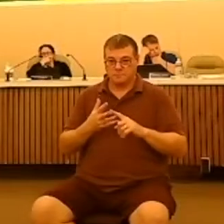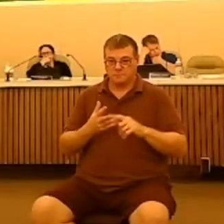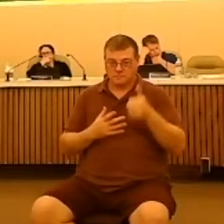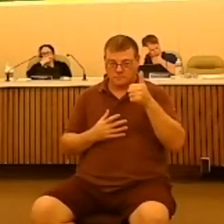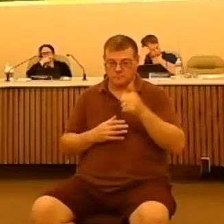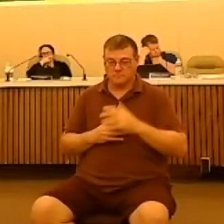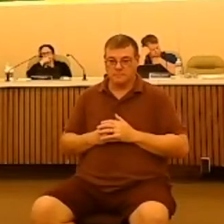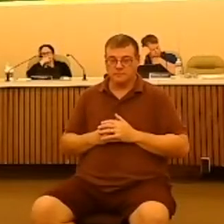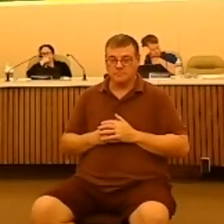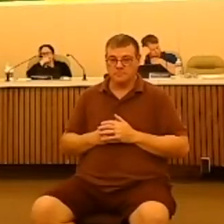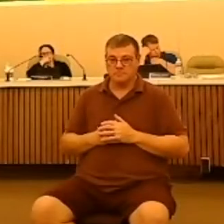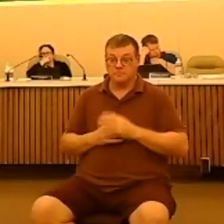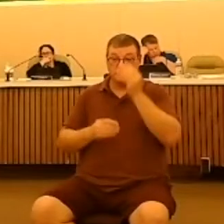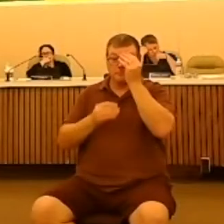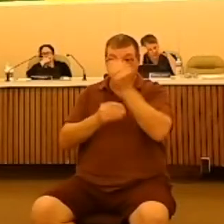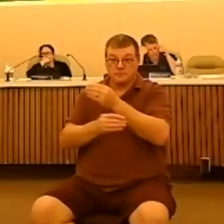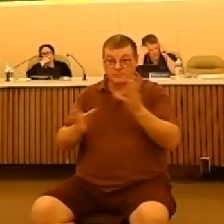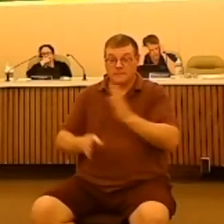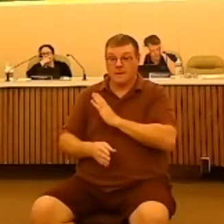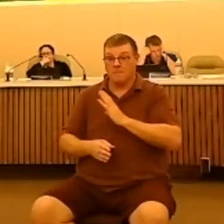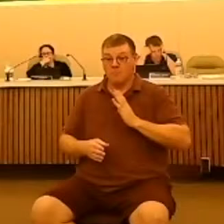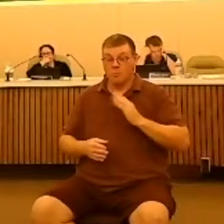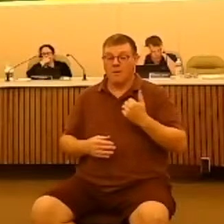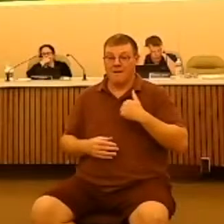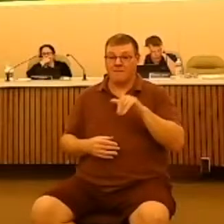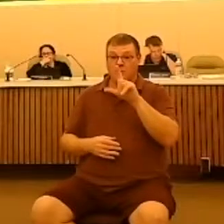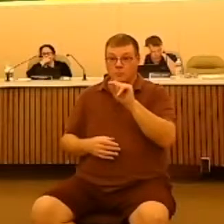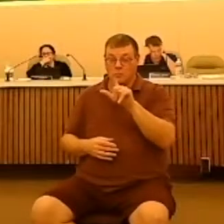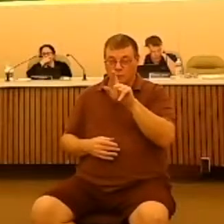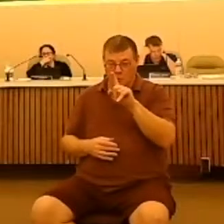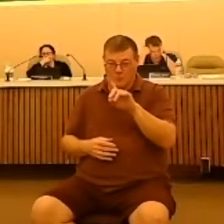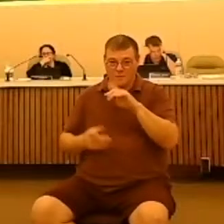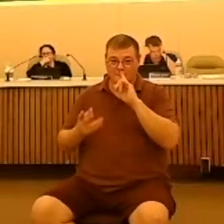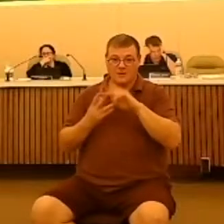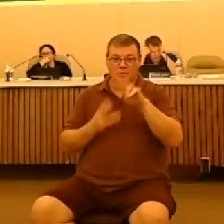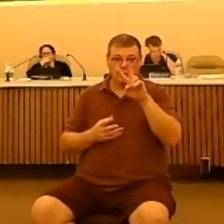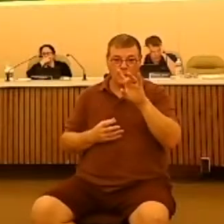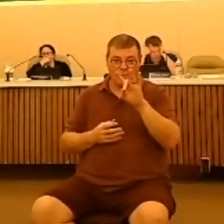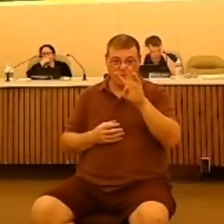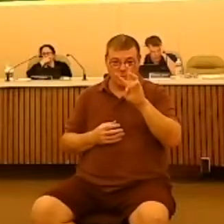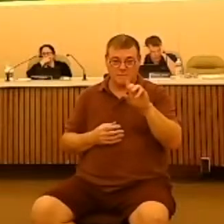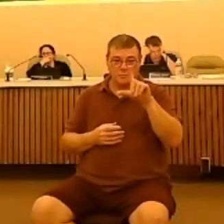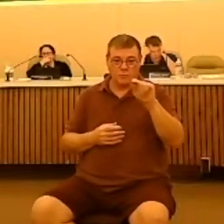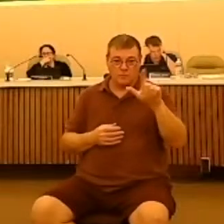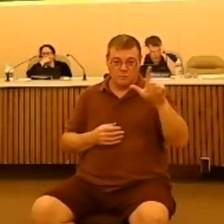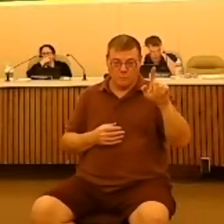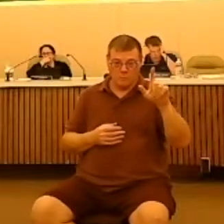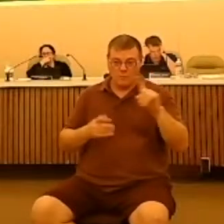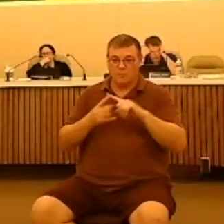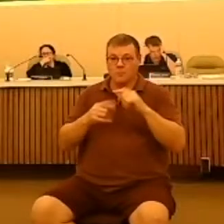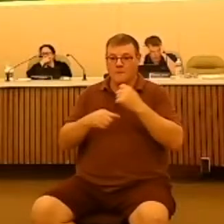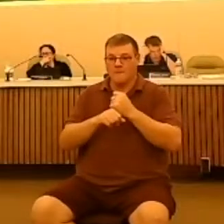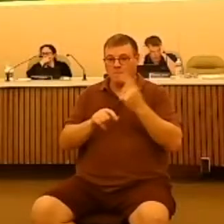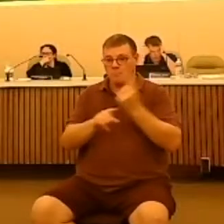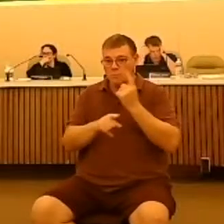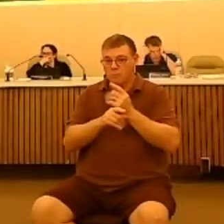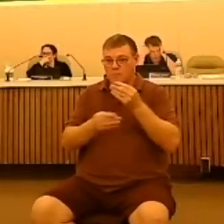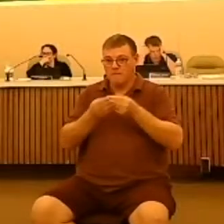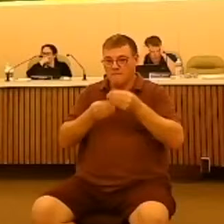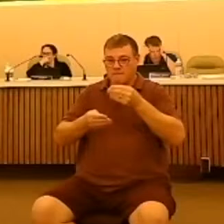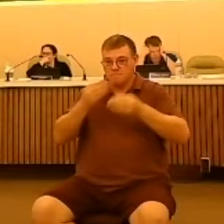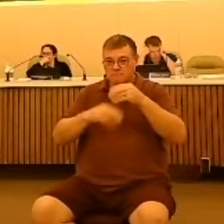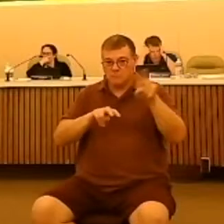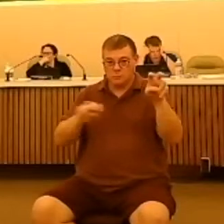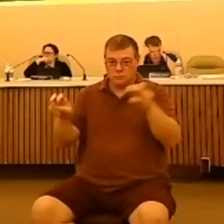Aye. Fellow board members, I have resolution 21-286, 2021 to make appropriate budget transfers